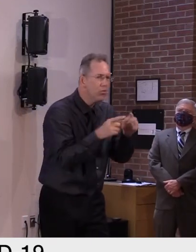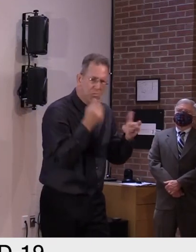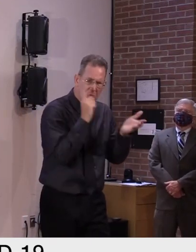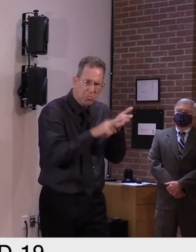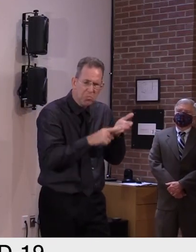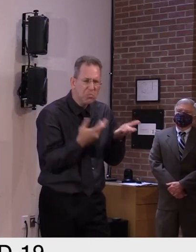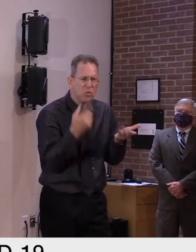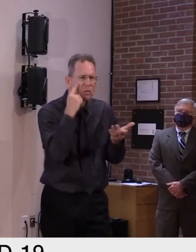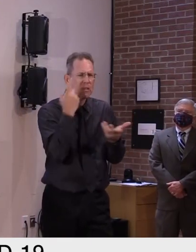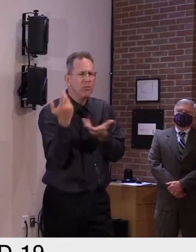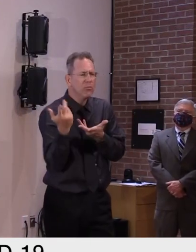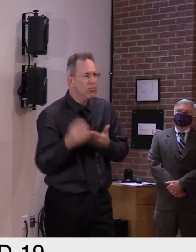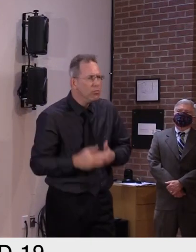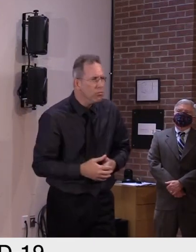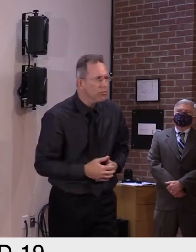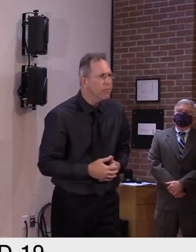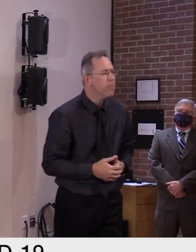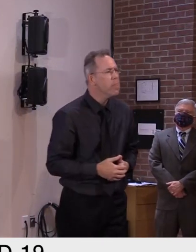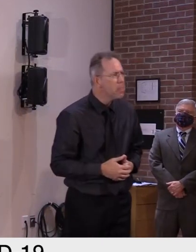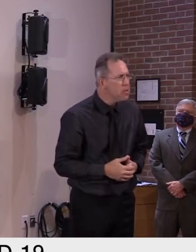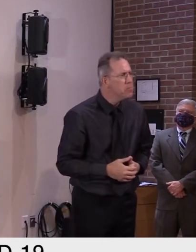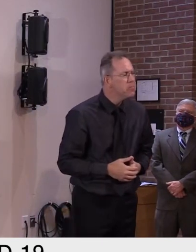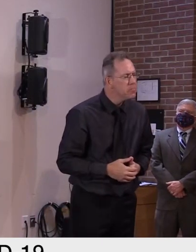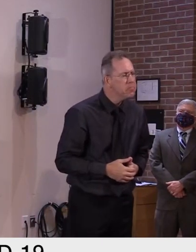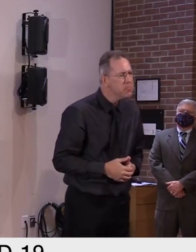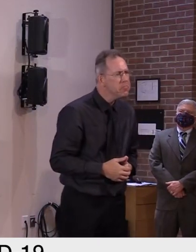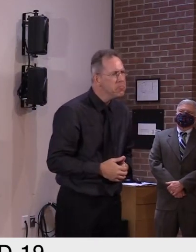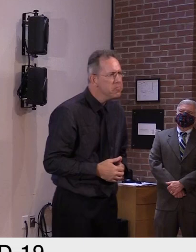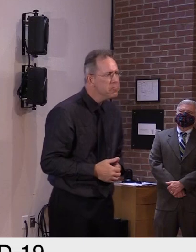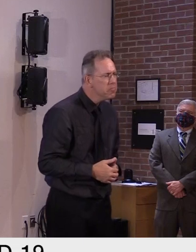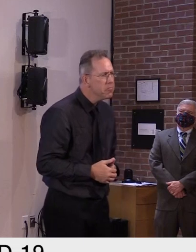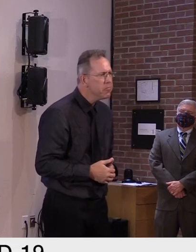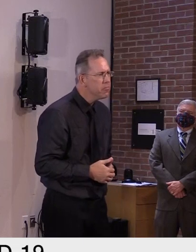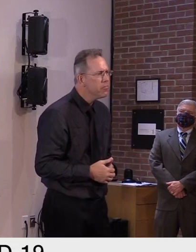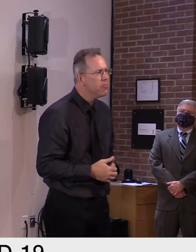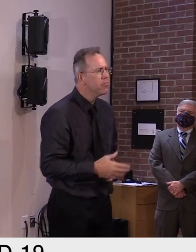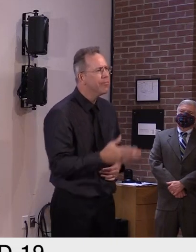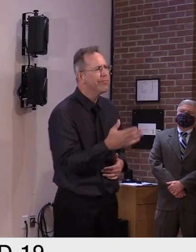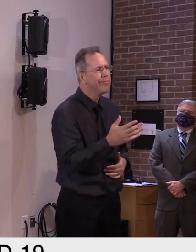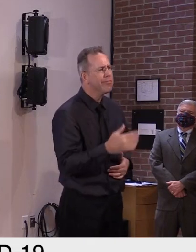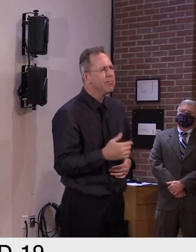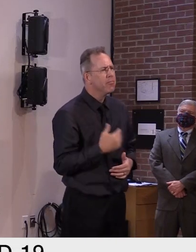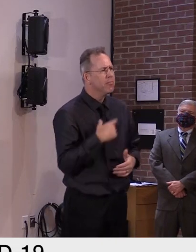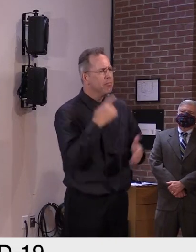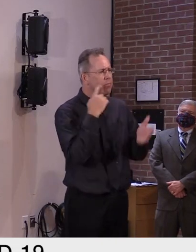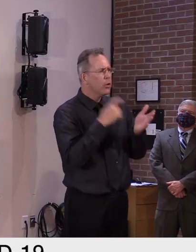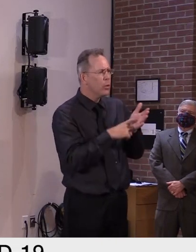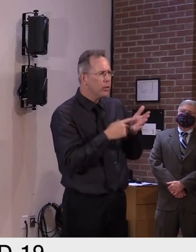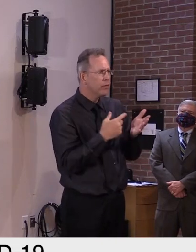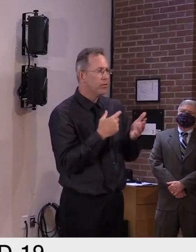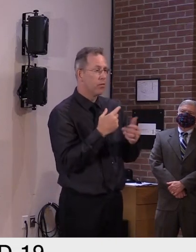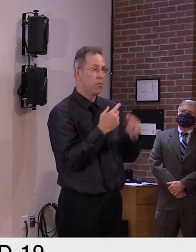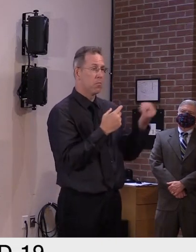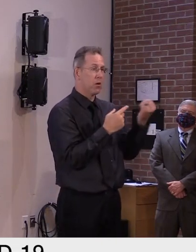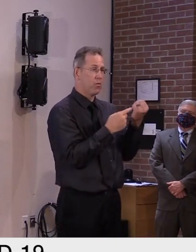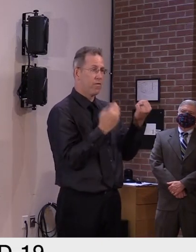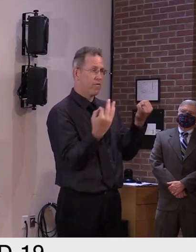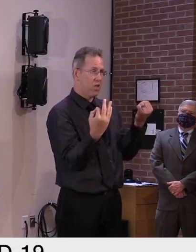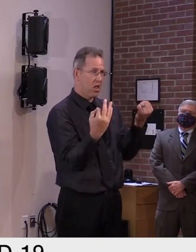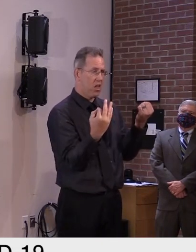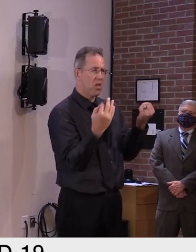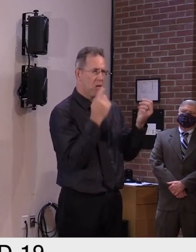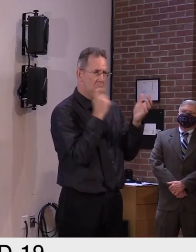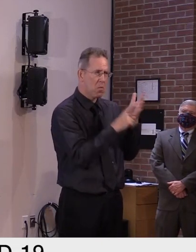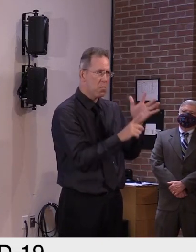do notice that, you know, on weekends, generally, we've had lower case counts, 3 or 4 cases in a